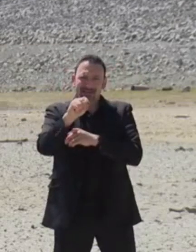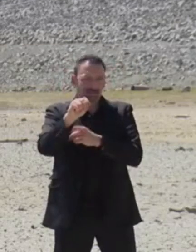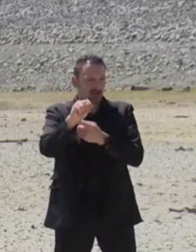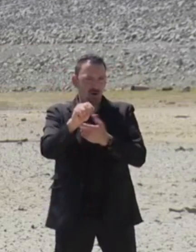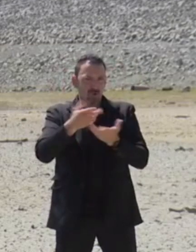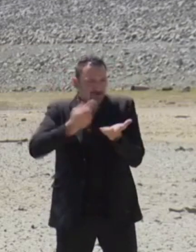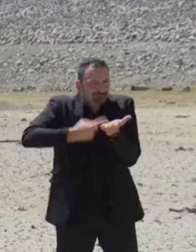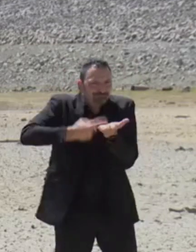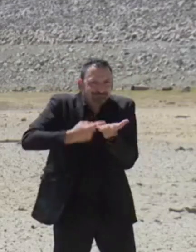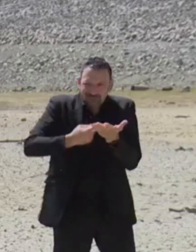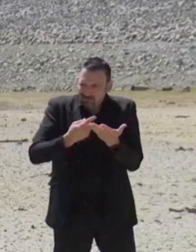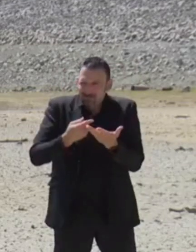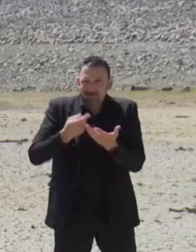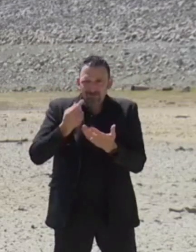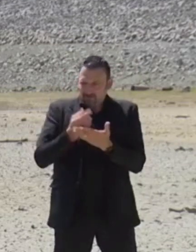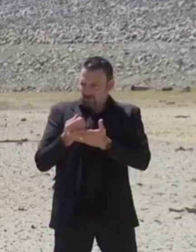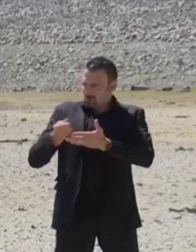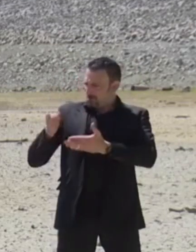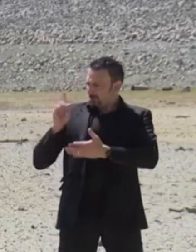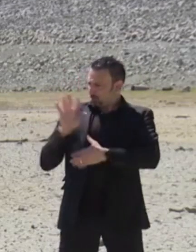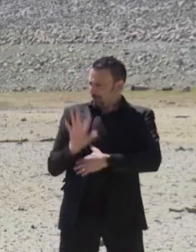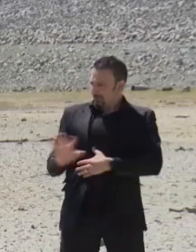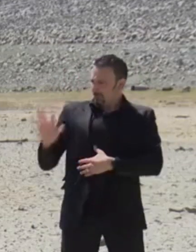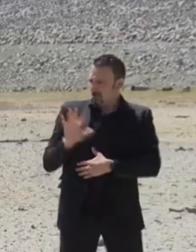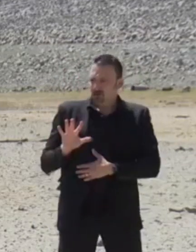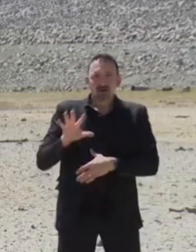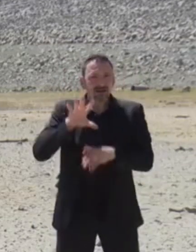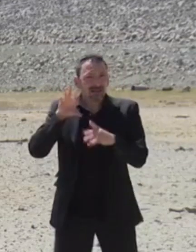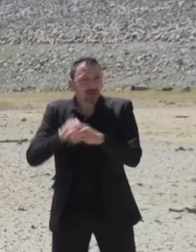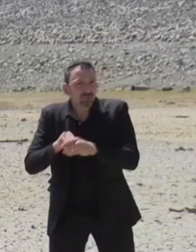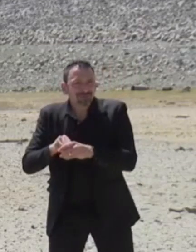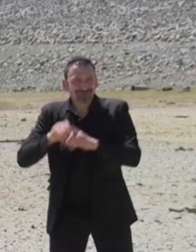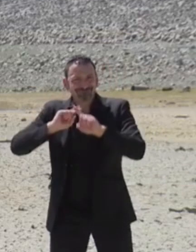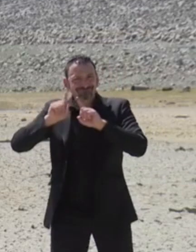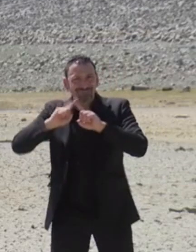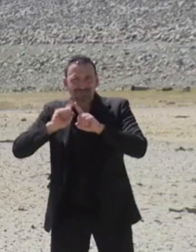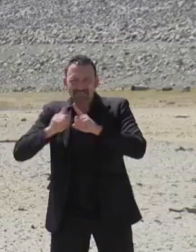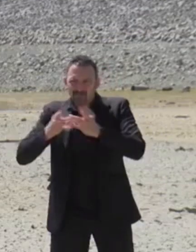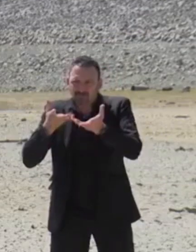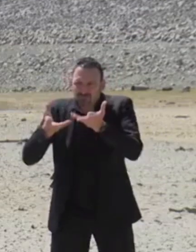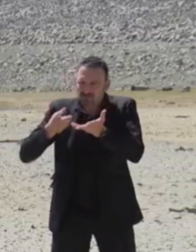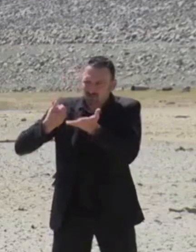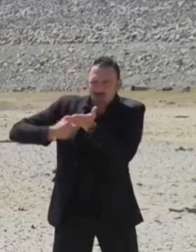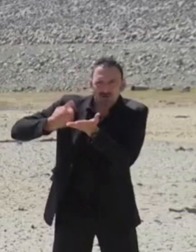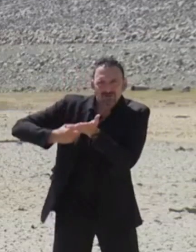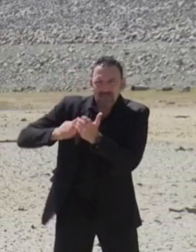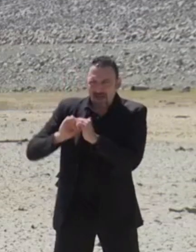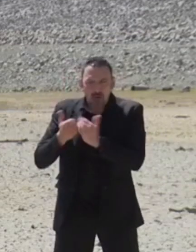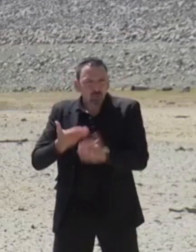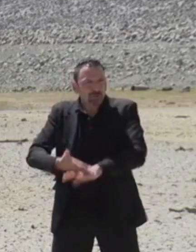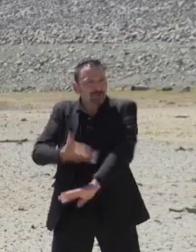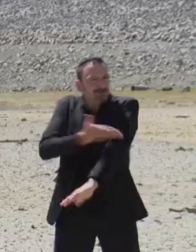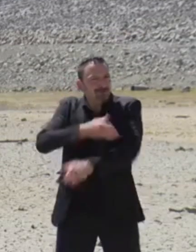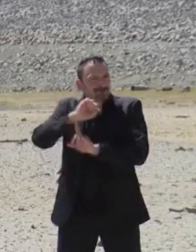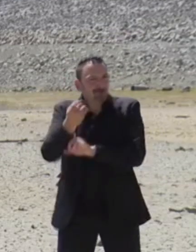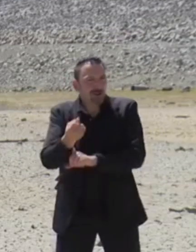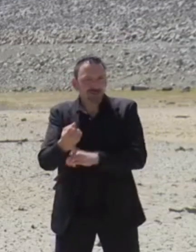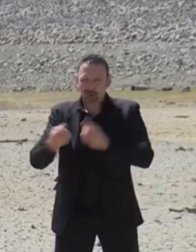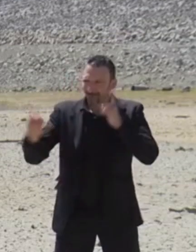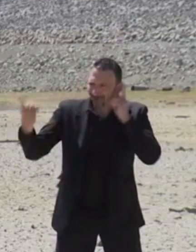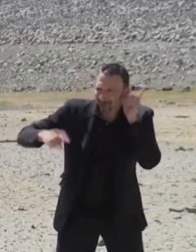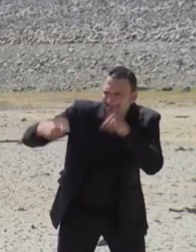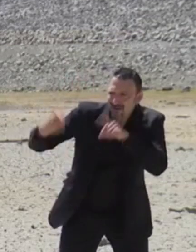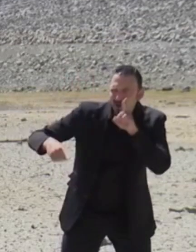week or so ago, including the Interior Secretary, multiple conversations over the course of the last number of weeks to work on